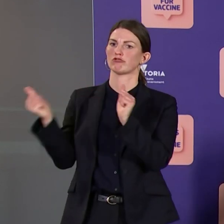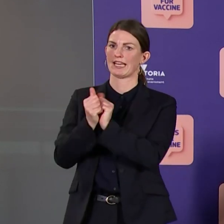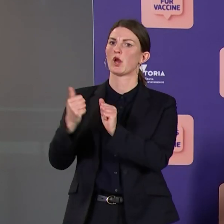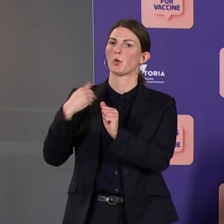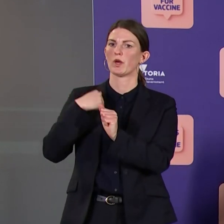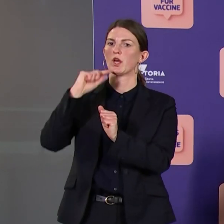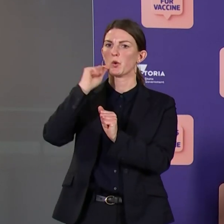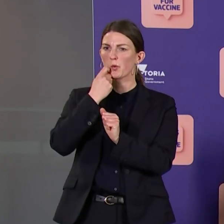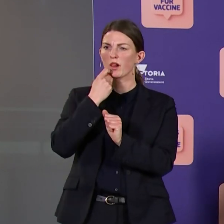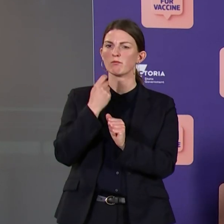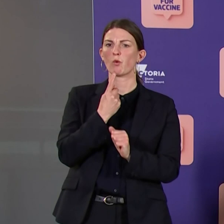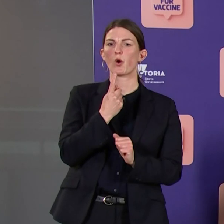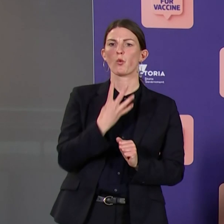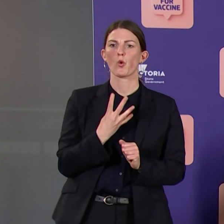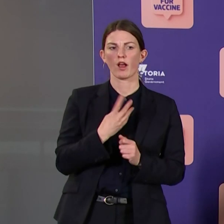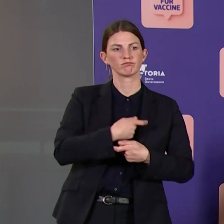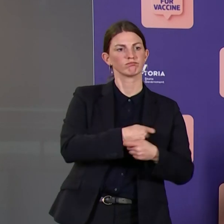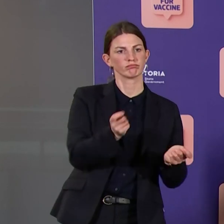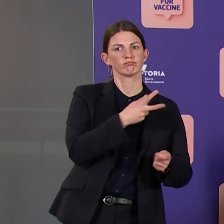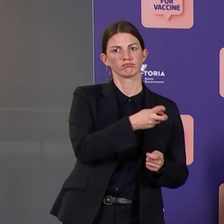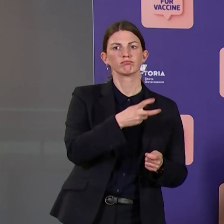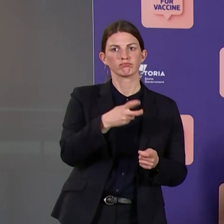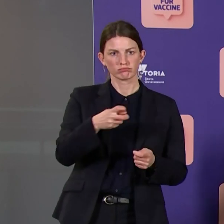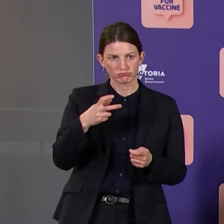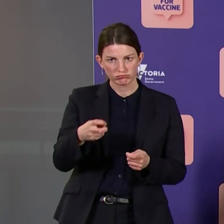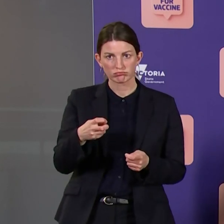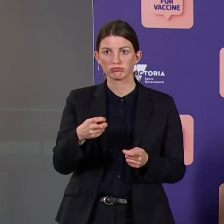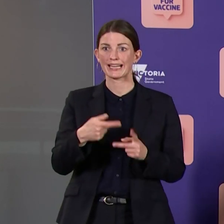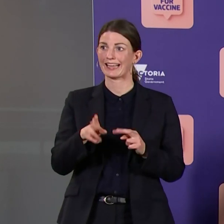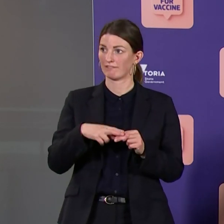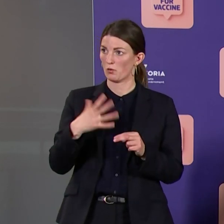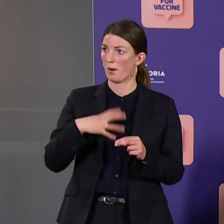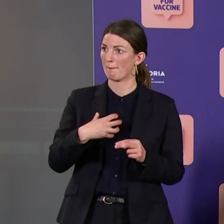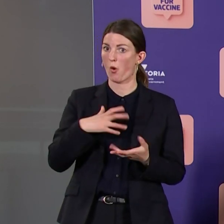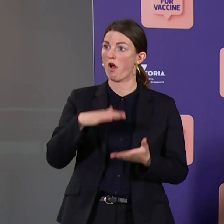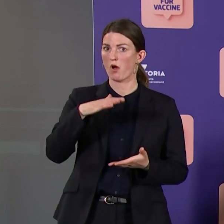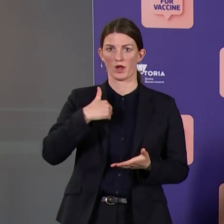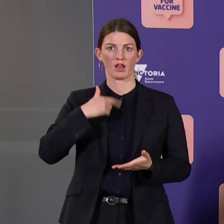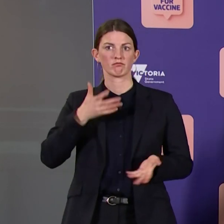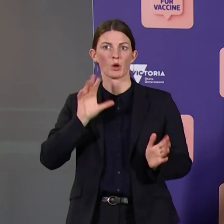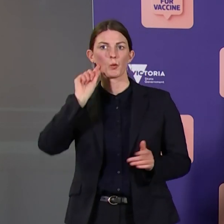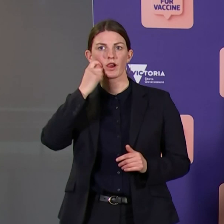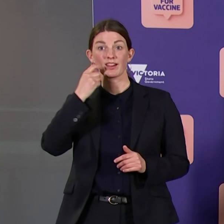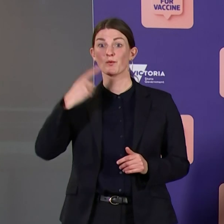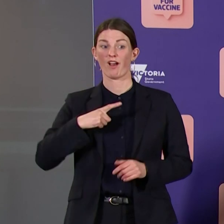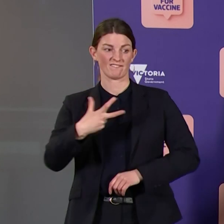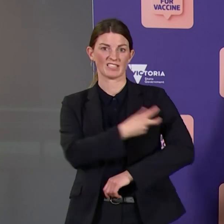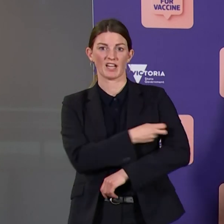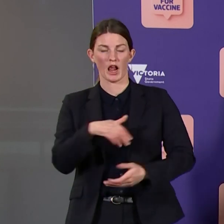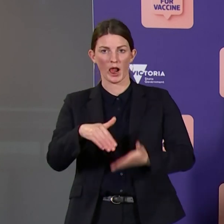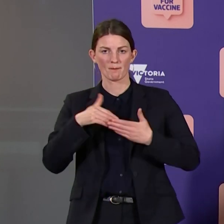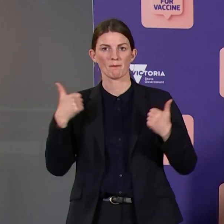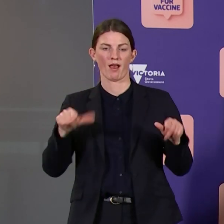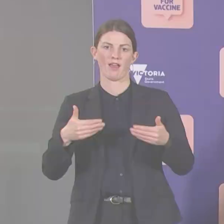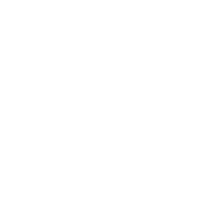quarter of the vaccines. If we can do more, we're only too pleased to do so, because vaccines is the way through